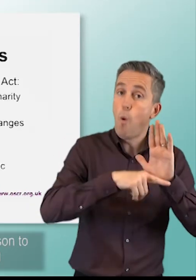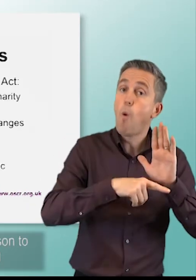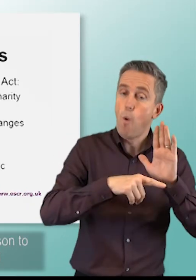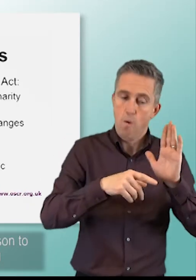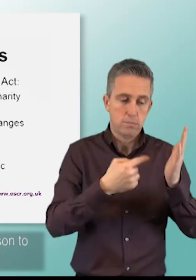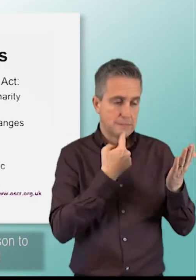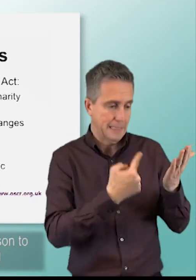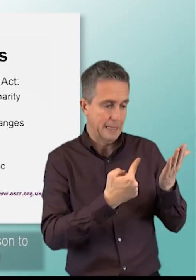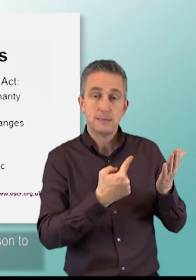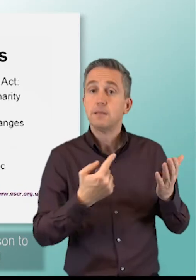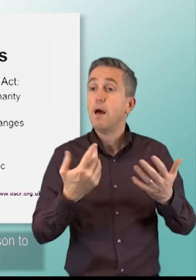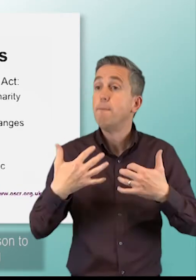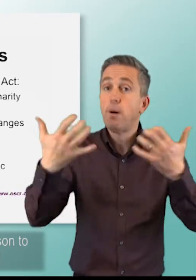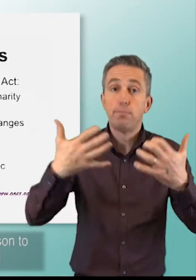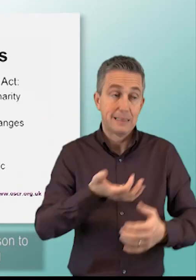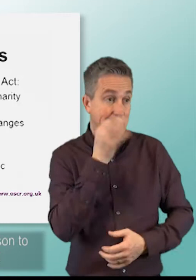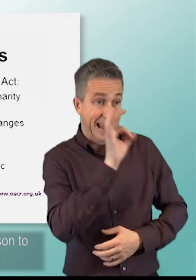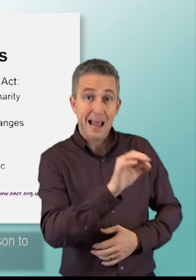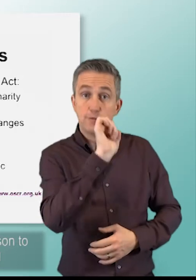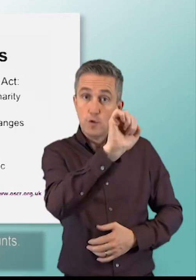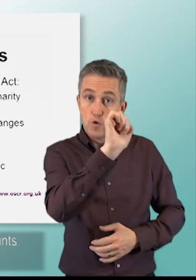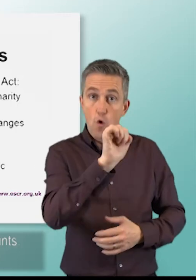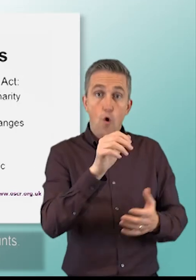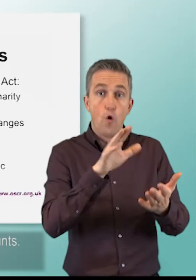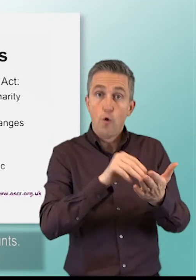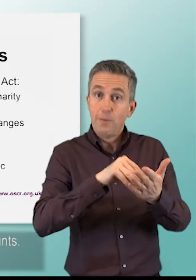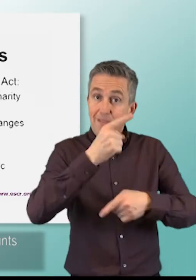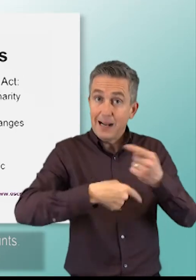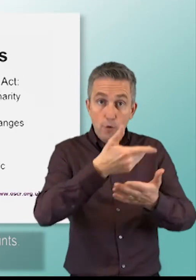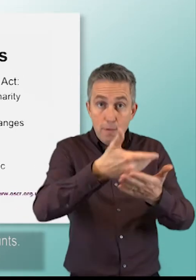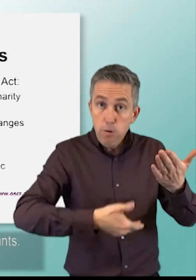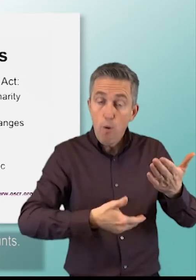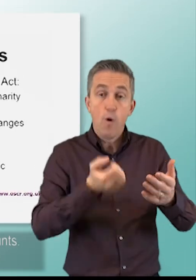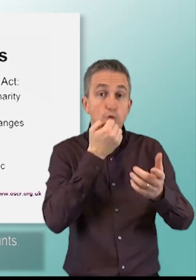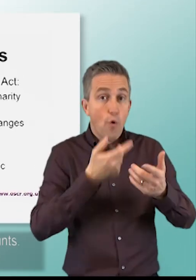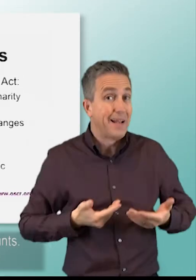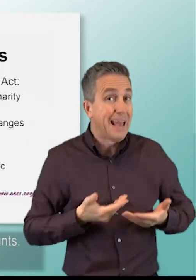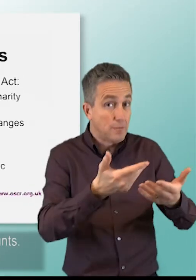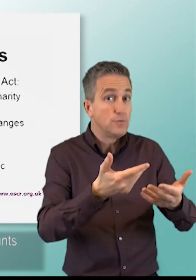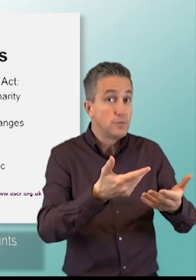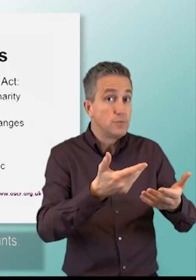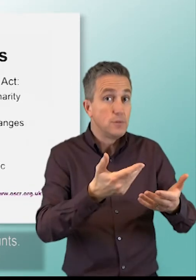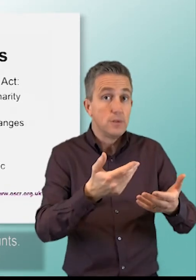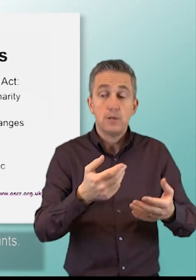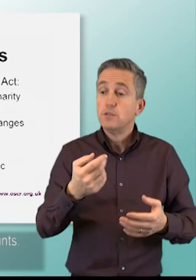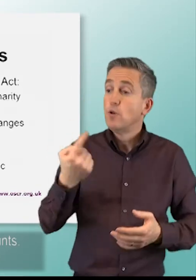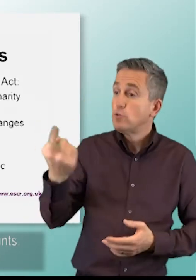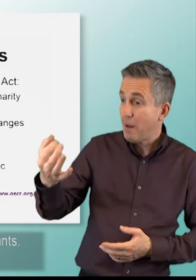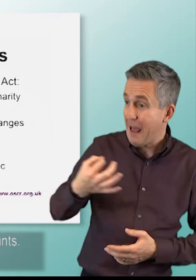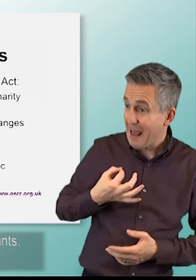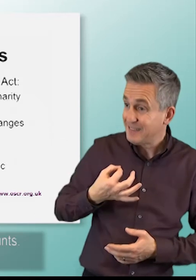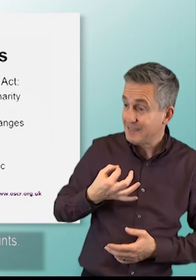person to request from a charity a copy of their governing document and their latest annual report and accounts. So if you